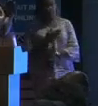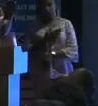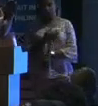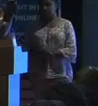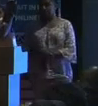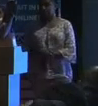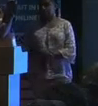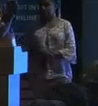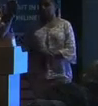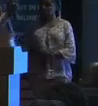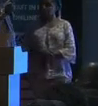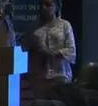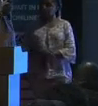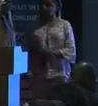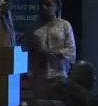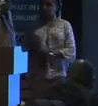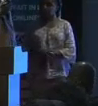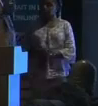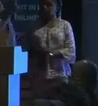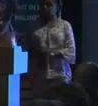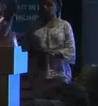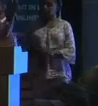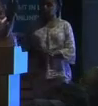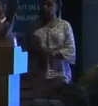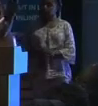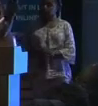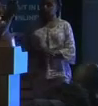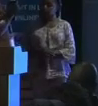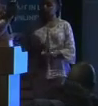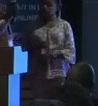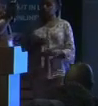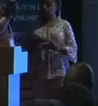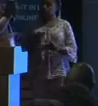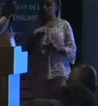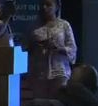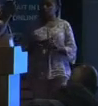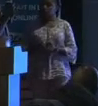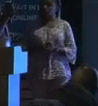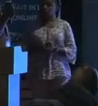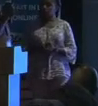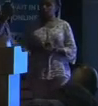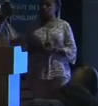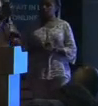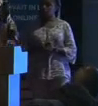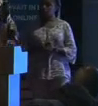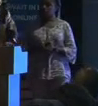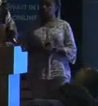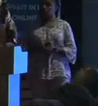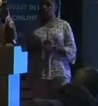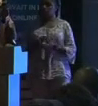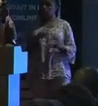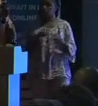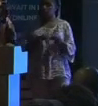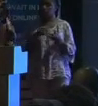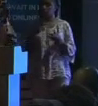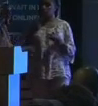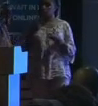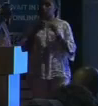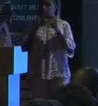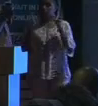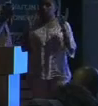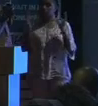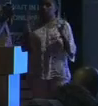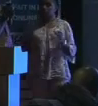So a remittance advice form, that's the S2 form. It must be submitted with the salary and wages tax